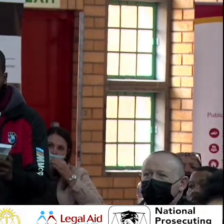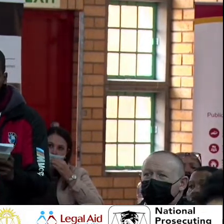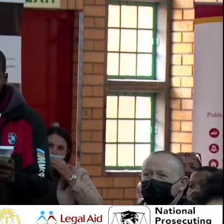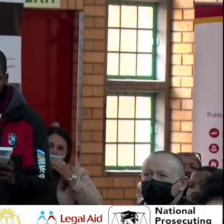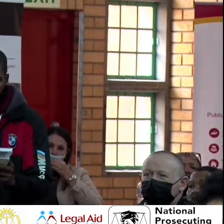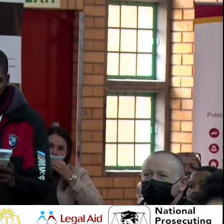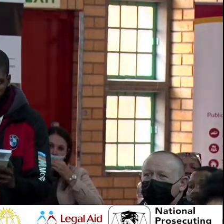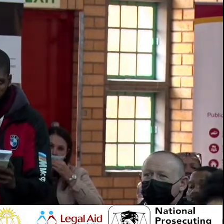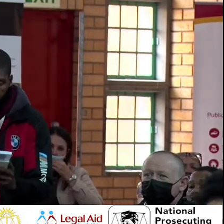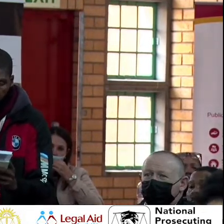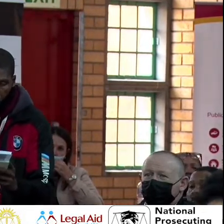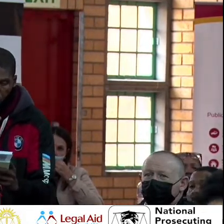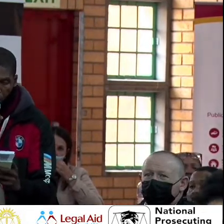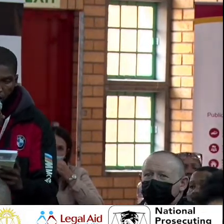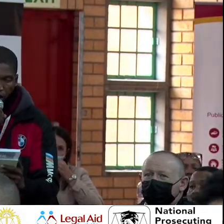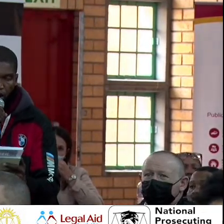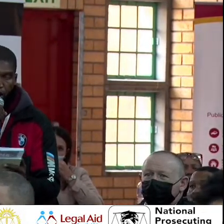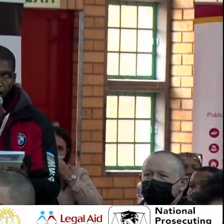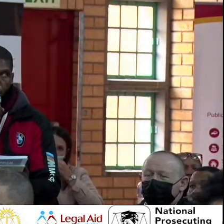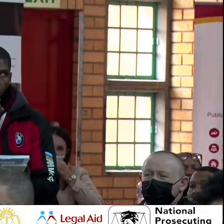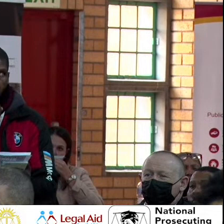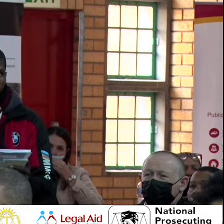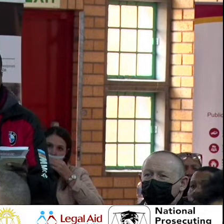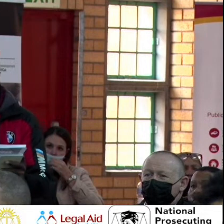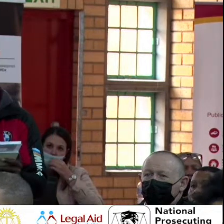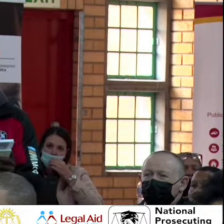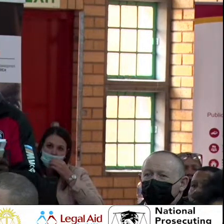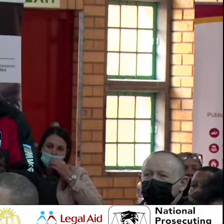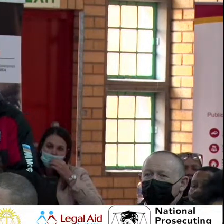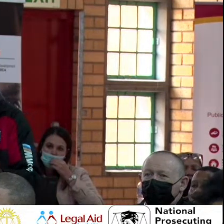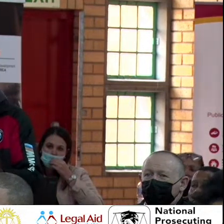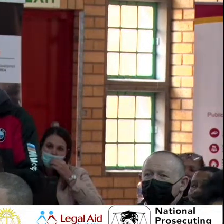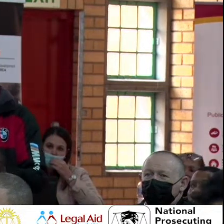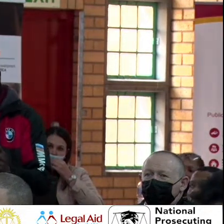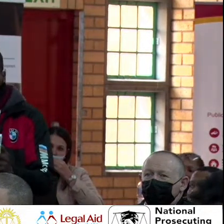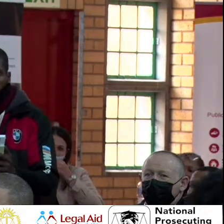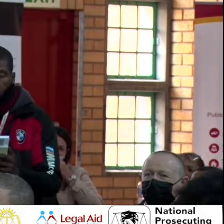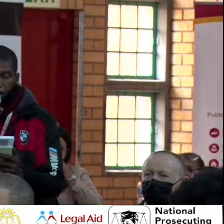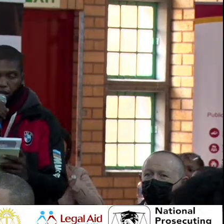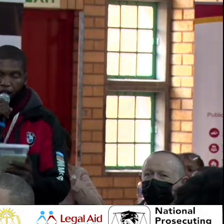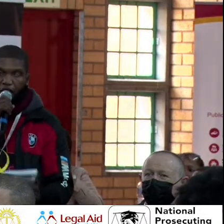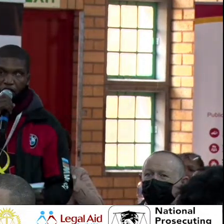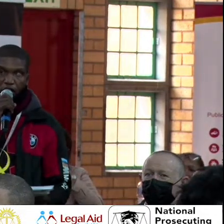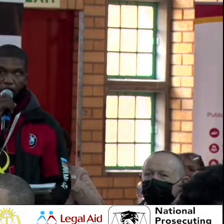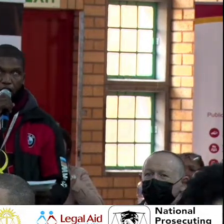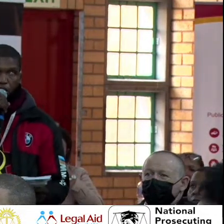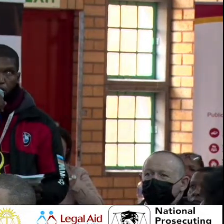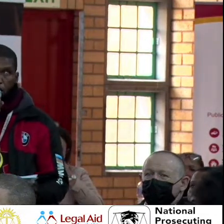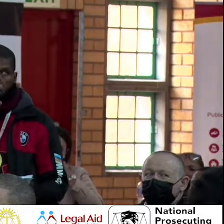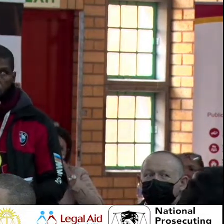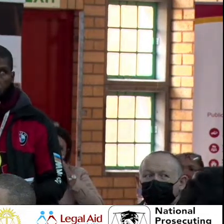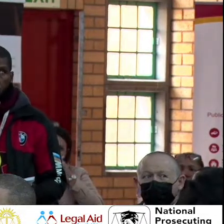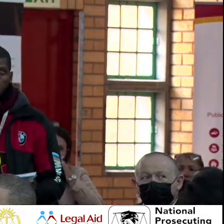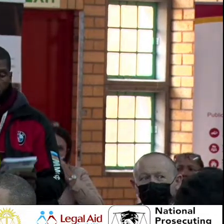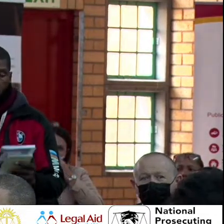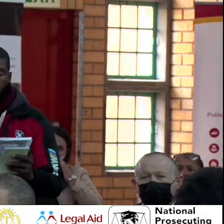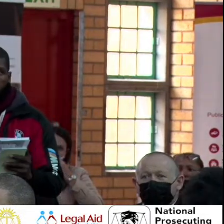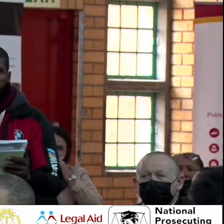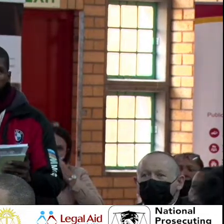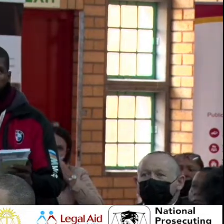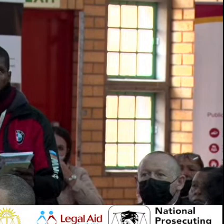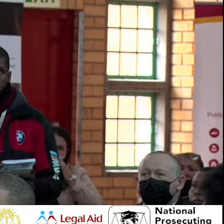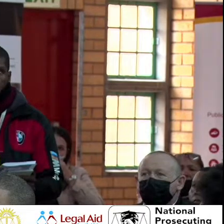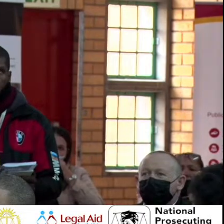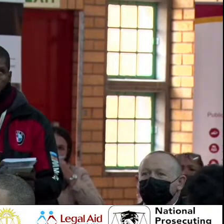be recorded on this Imbizo. One is that we as the Delft community,